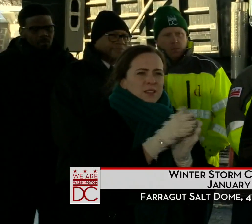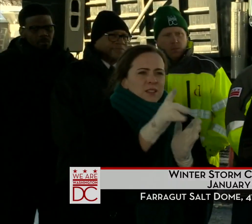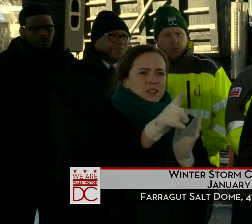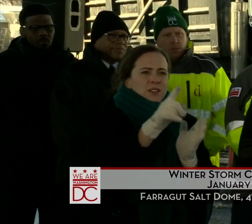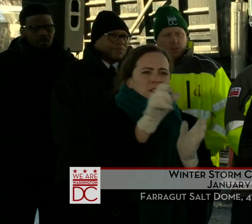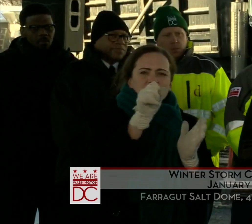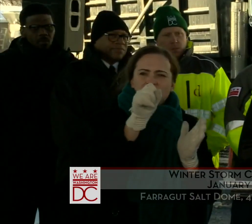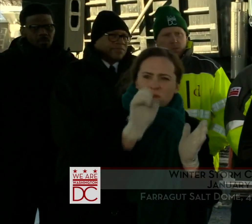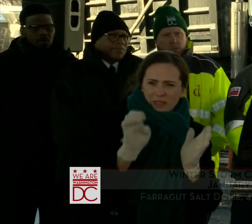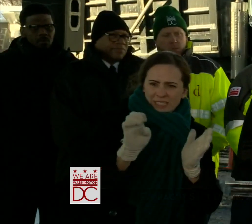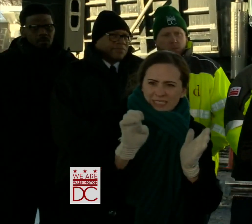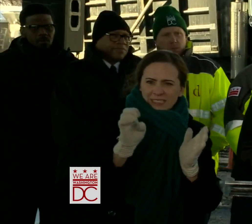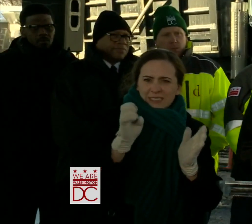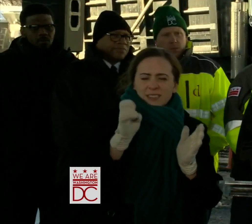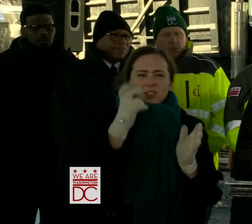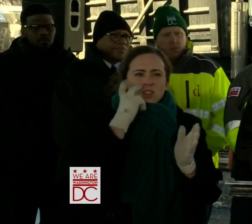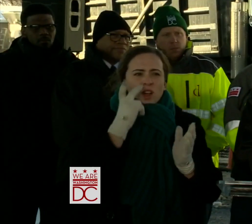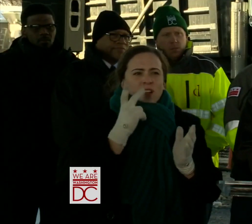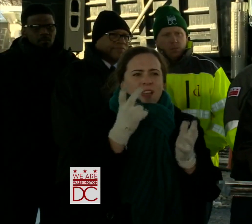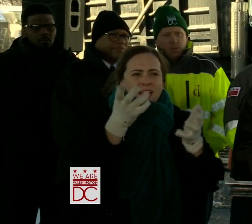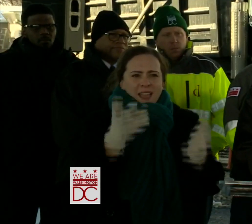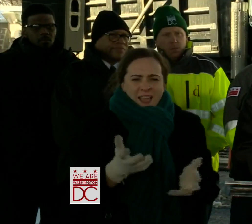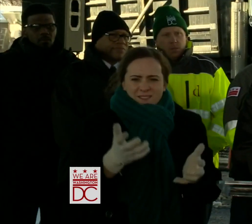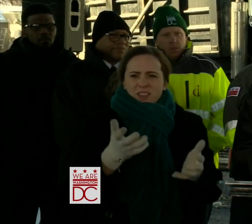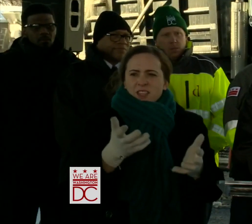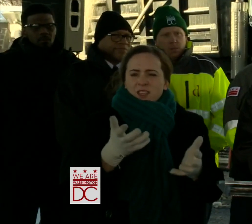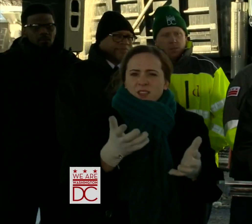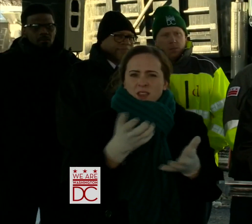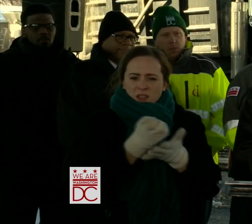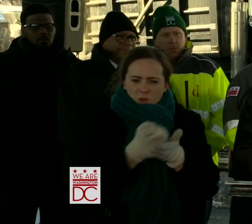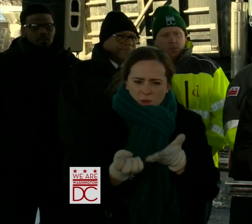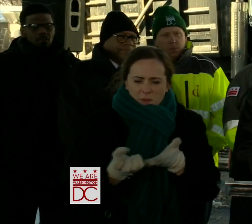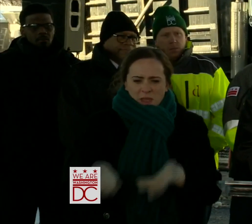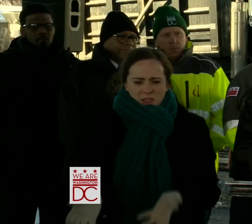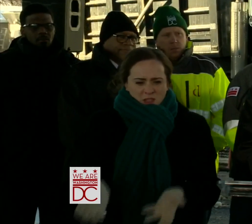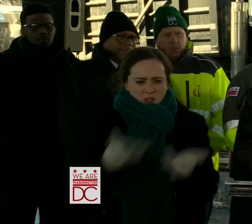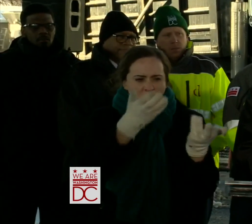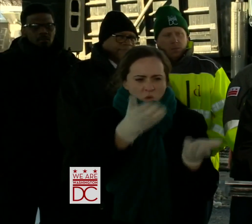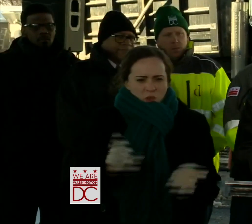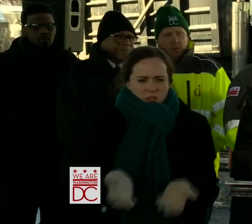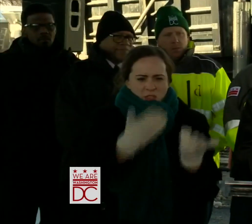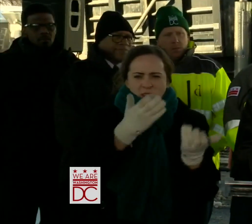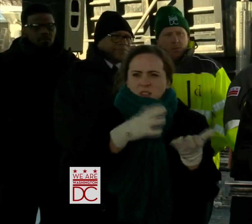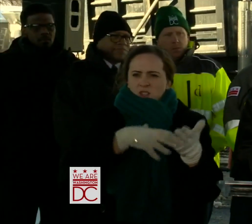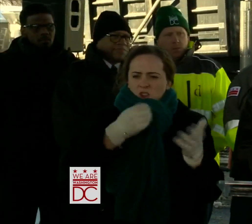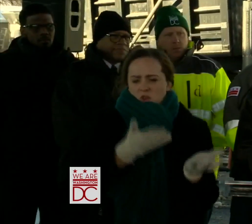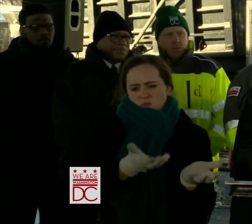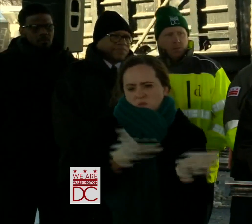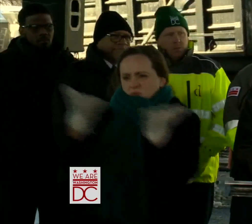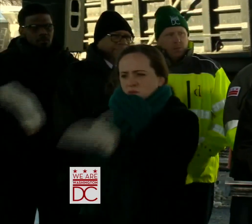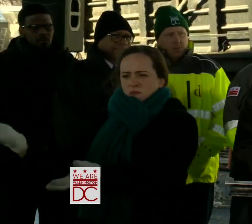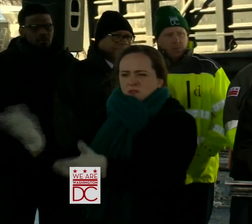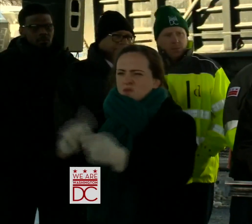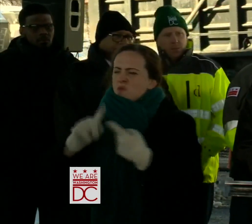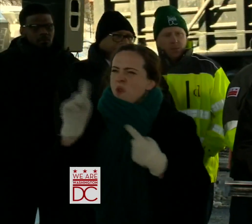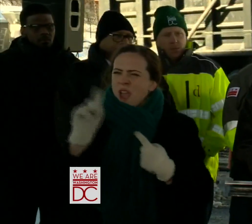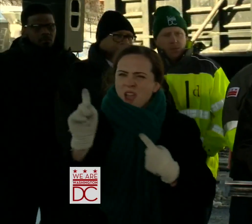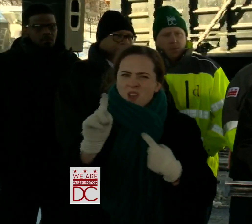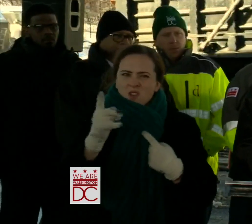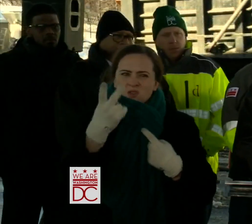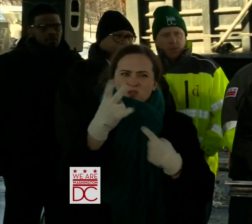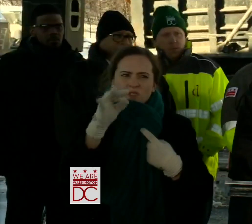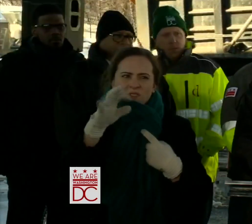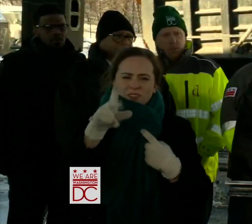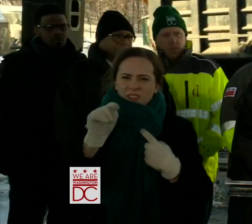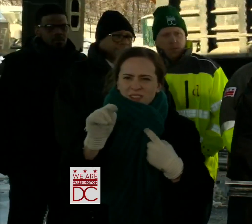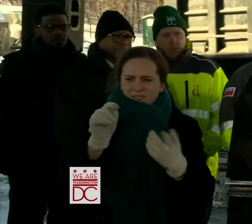I saw some heavy front-end loaders that are loading snow into dump trucks. Where are you guys moving the snow to? It's hard to push 2 feet of snow out